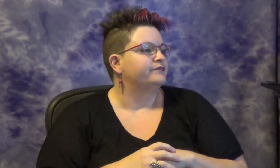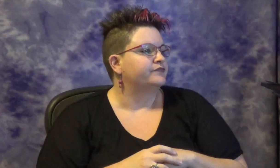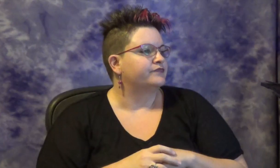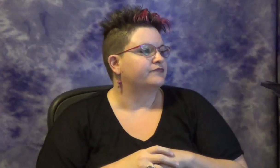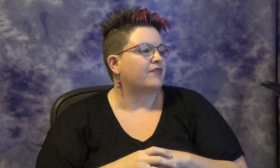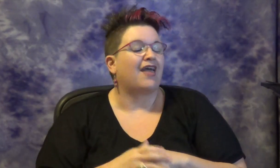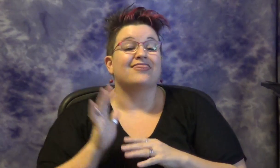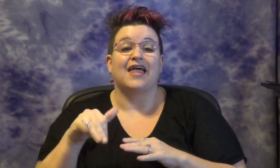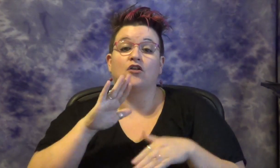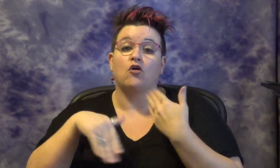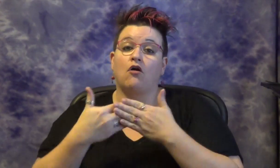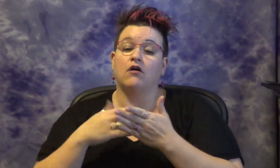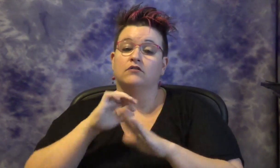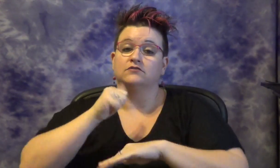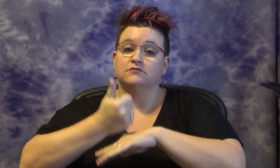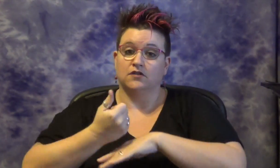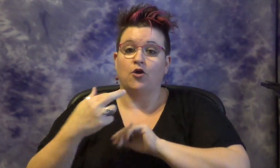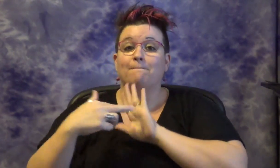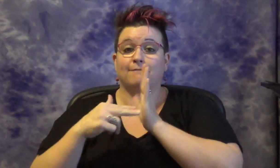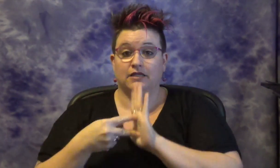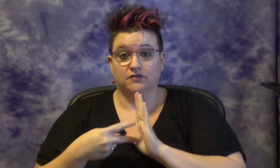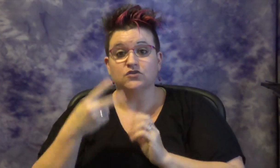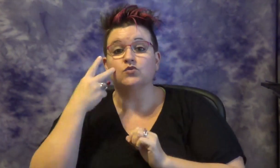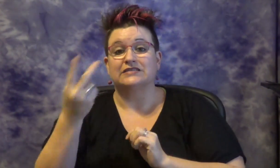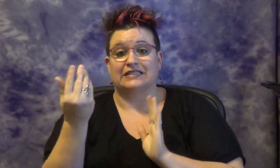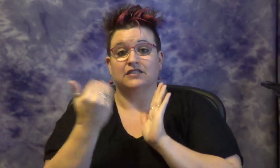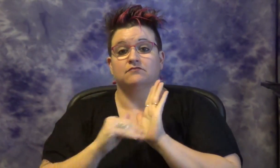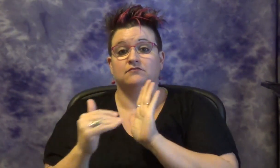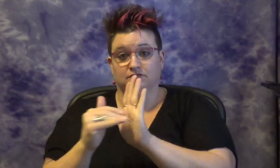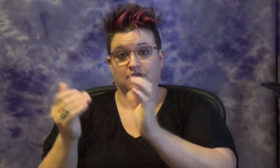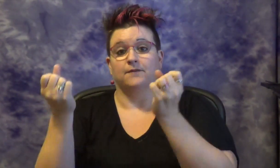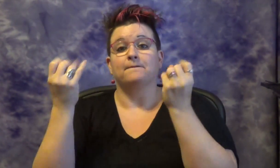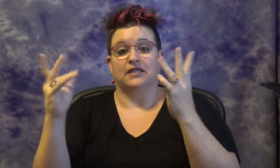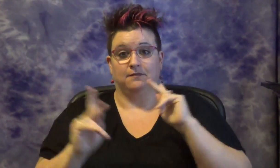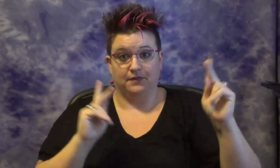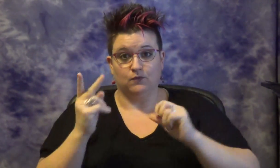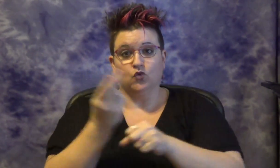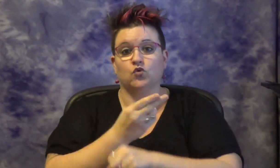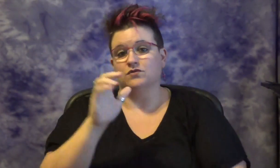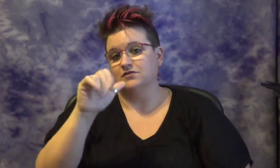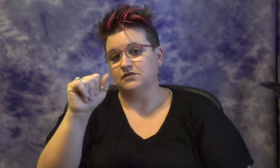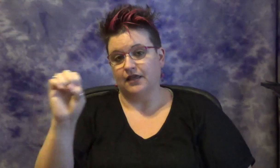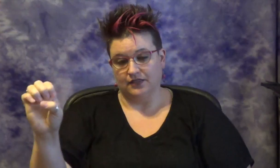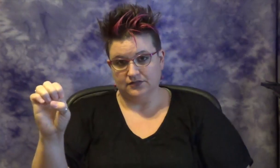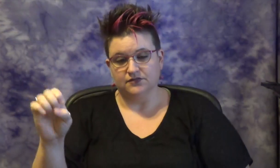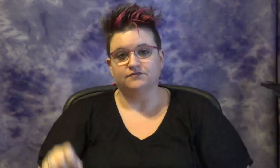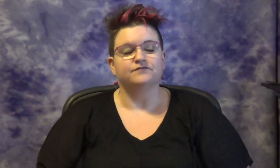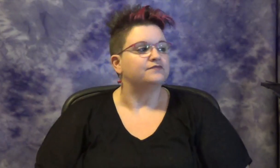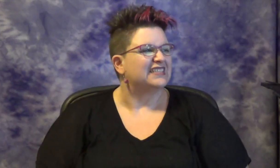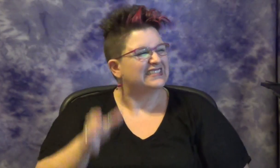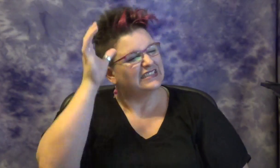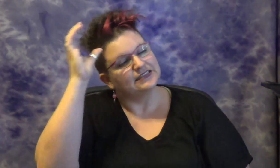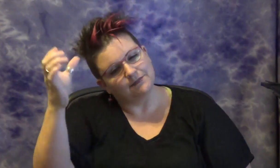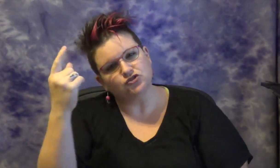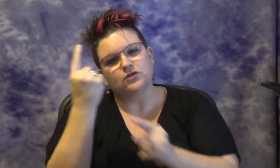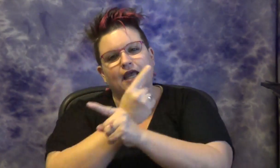of communication. Okay, so what that means is that there are a lot of people that actually use CASE.